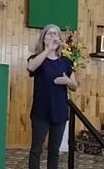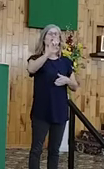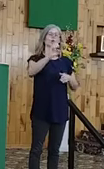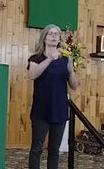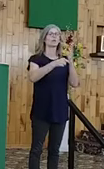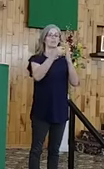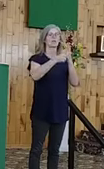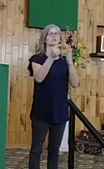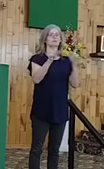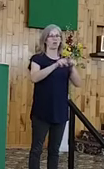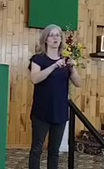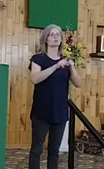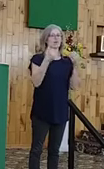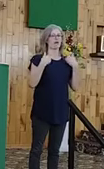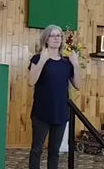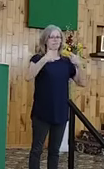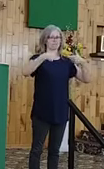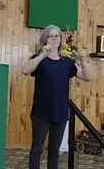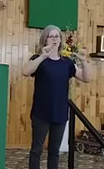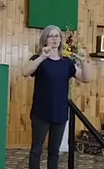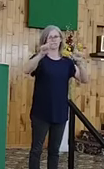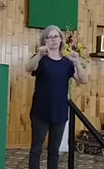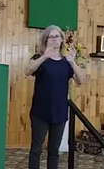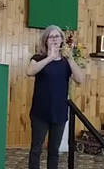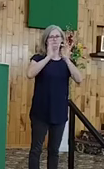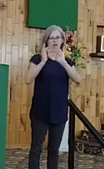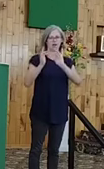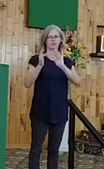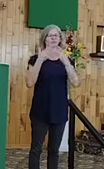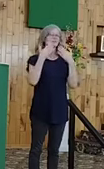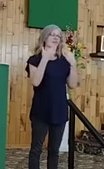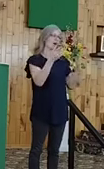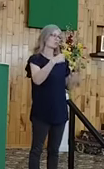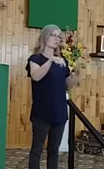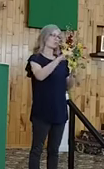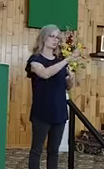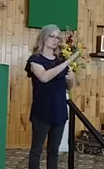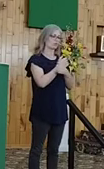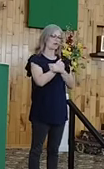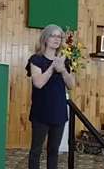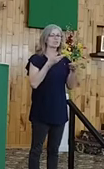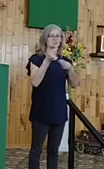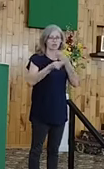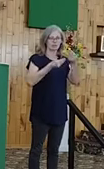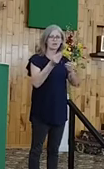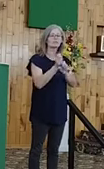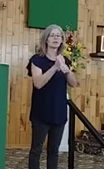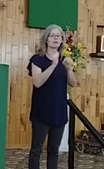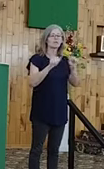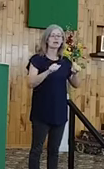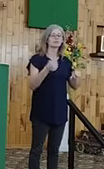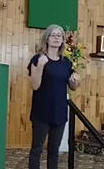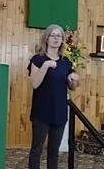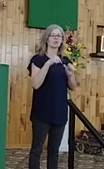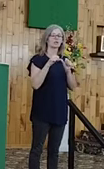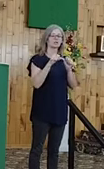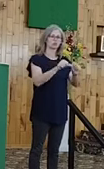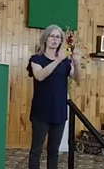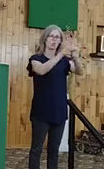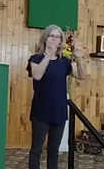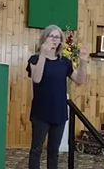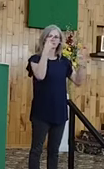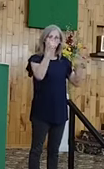bulletin, which is posted online. We thank those whose love and generosity made possible that we continue to open